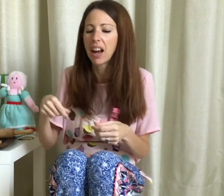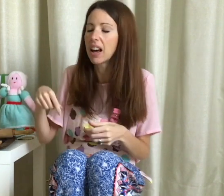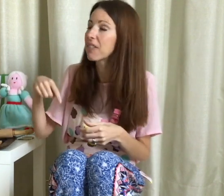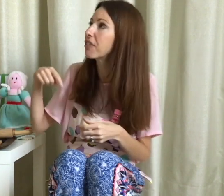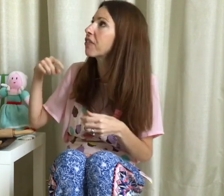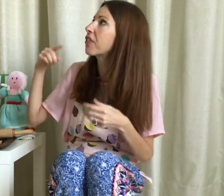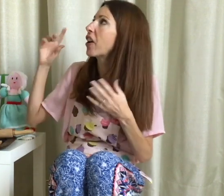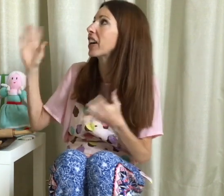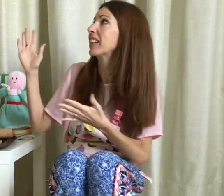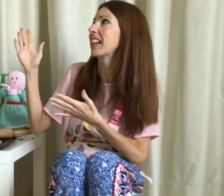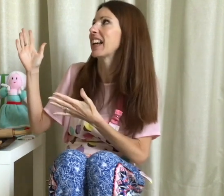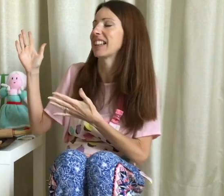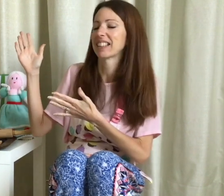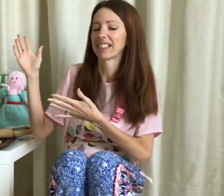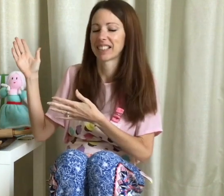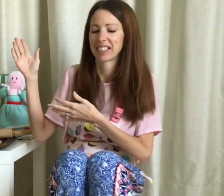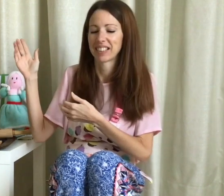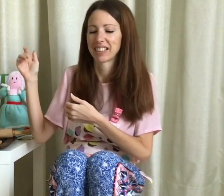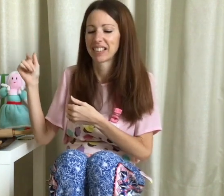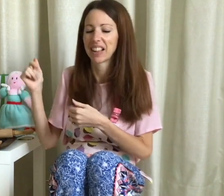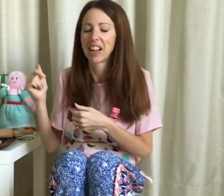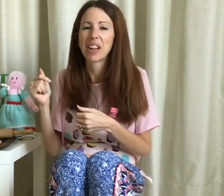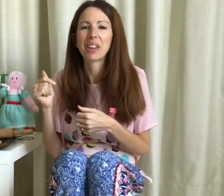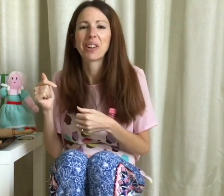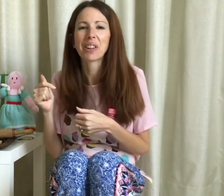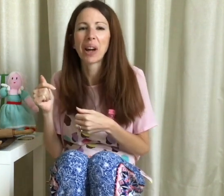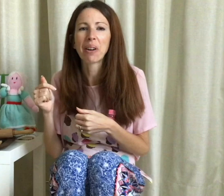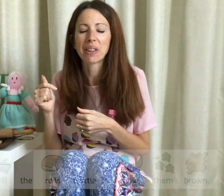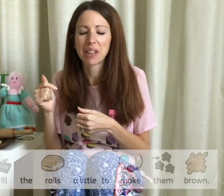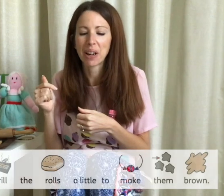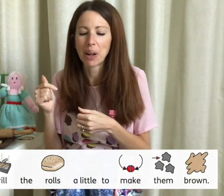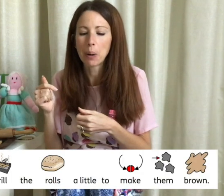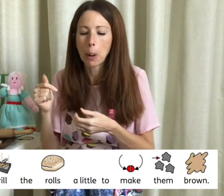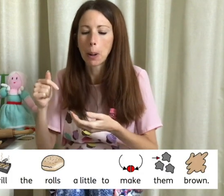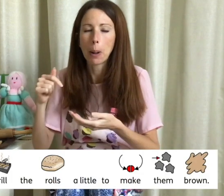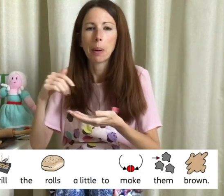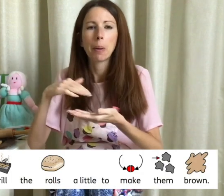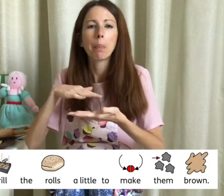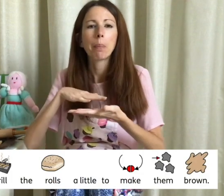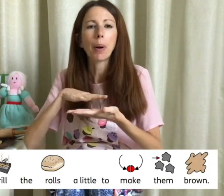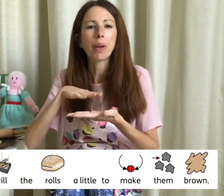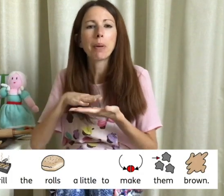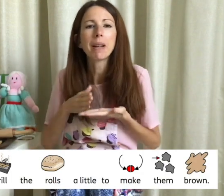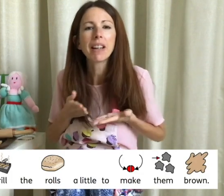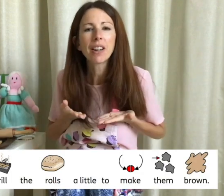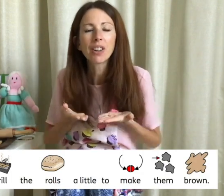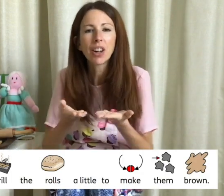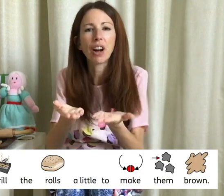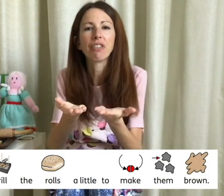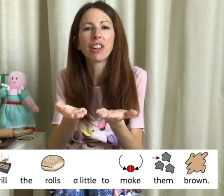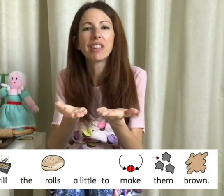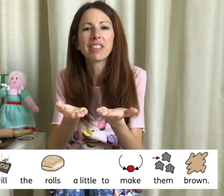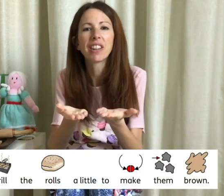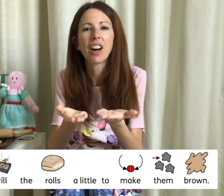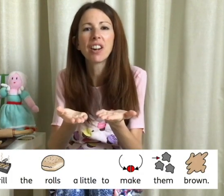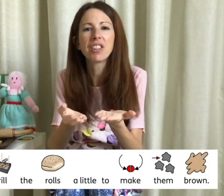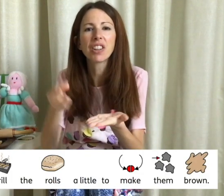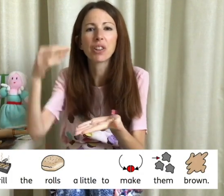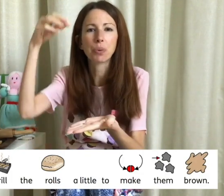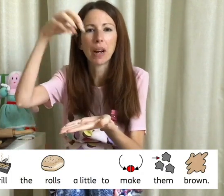And finally, you're going to put them in the oven under the